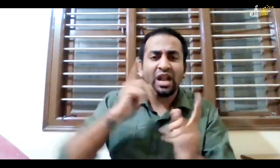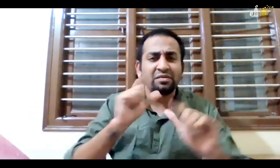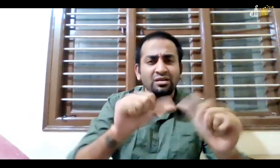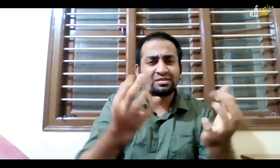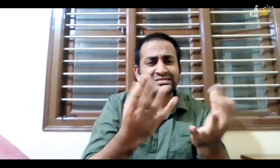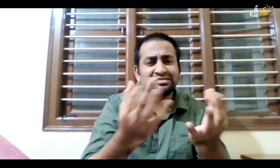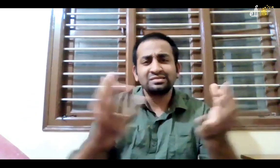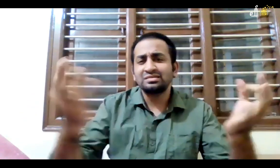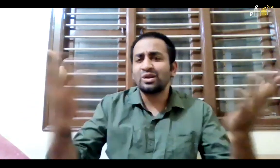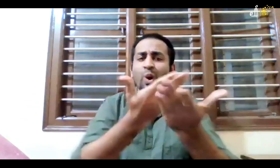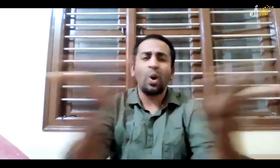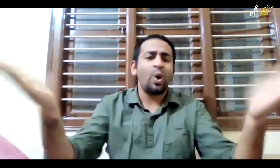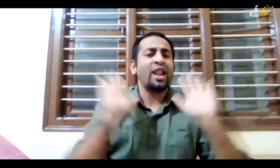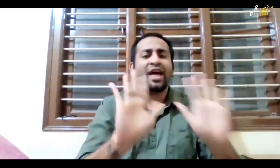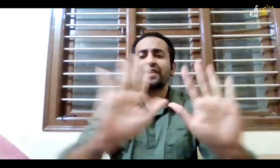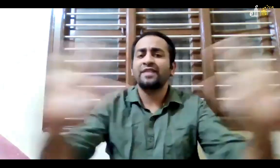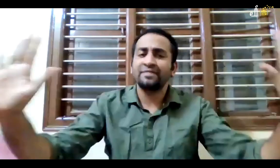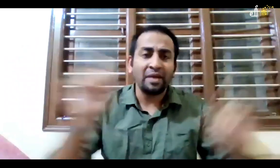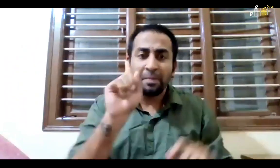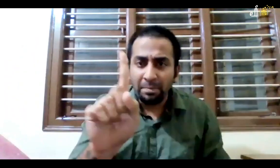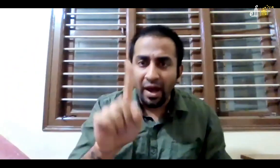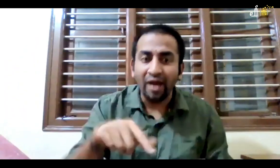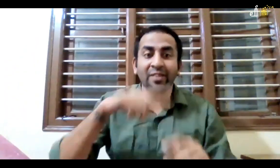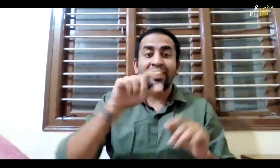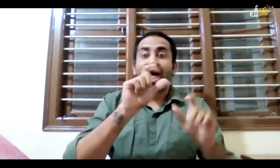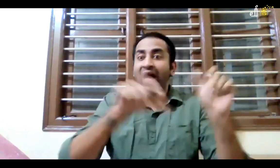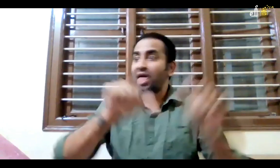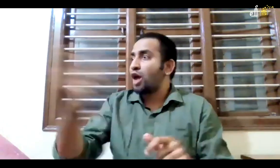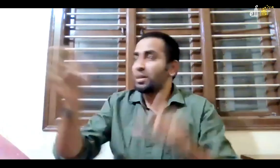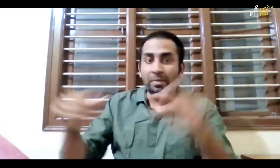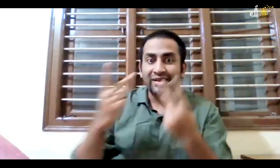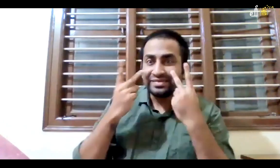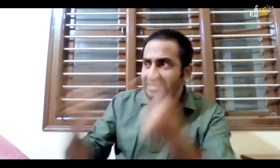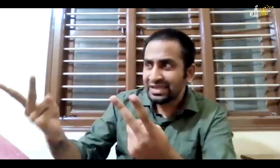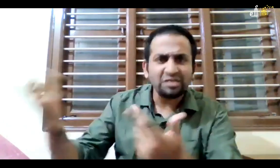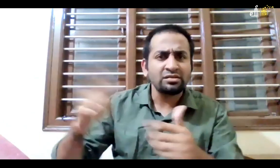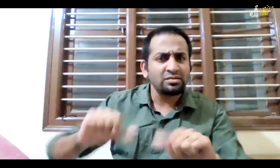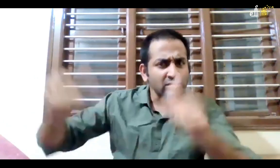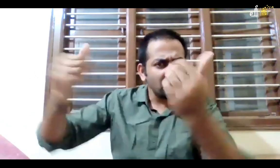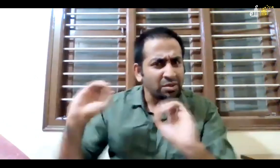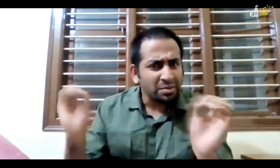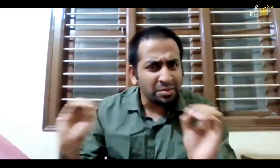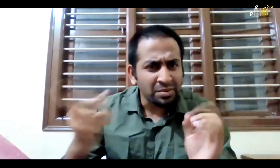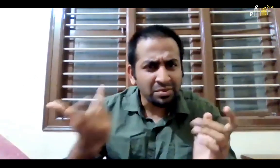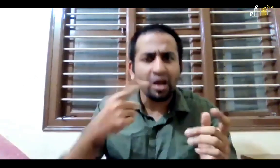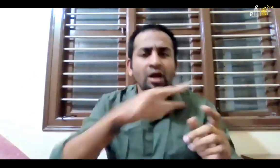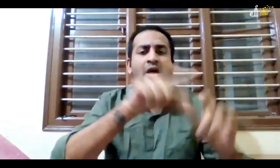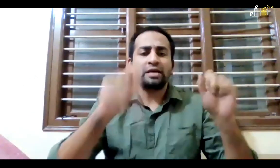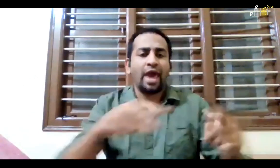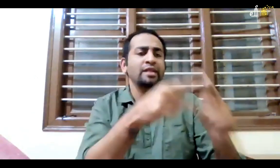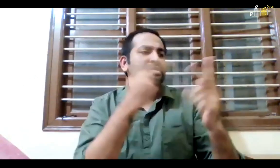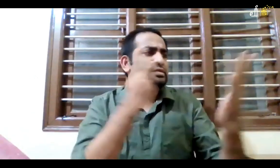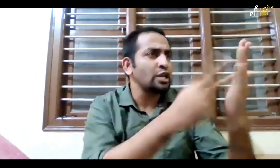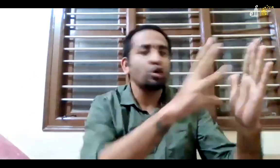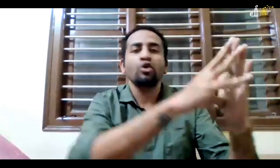doing great, which are run by the deaf. So there are so many great stories that we're seeing. But we have to